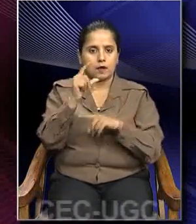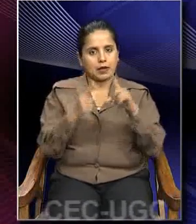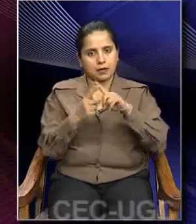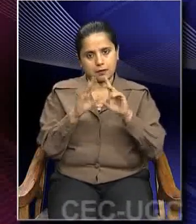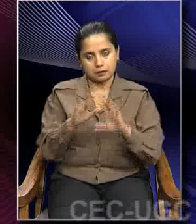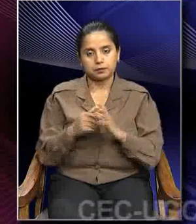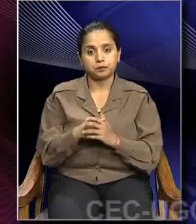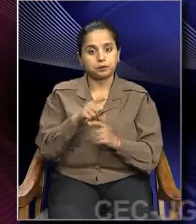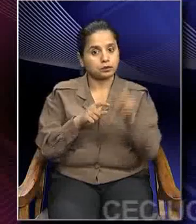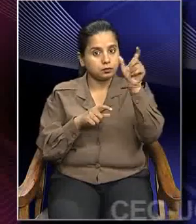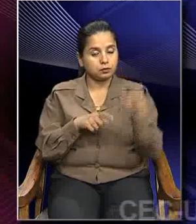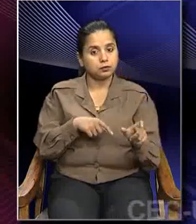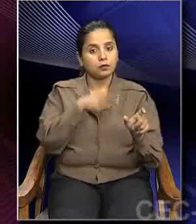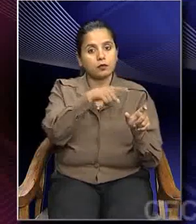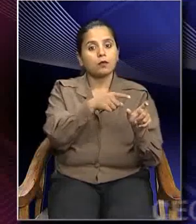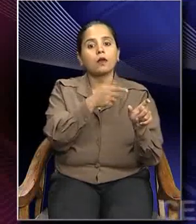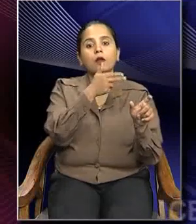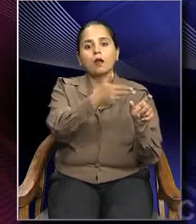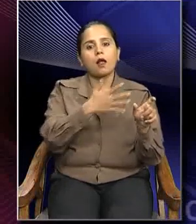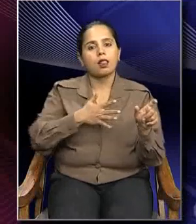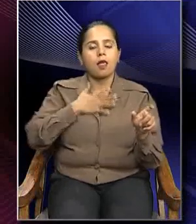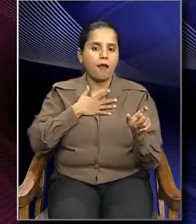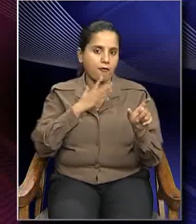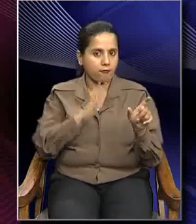this person is considered to be alive,